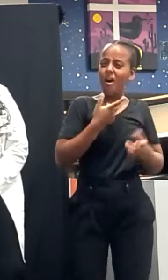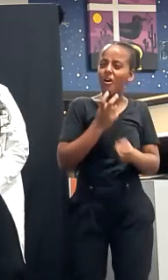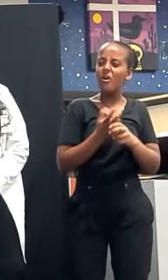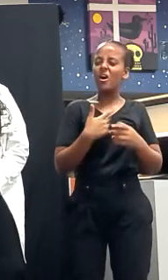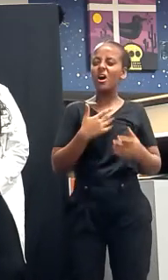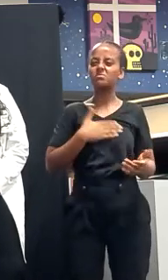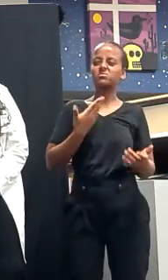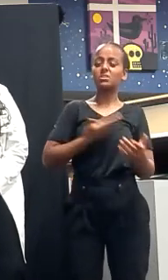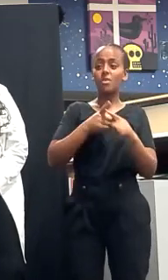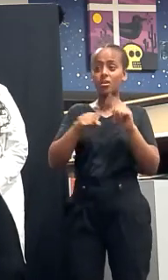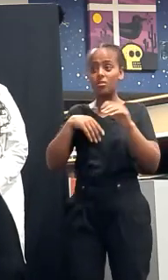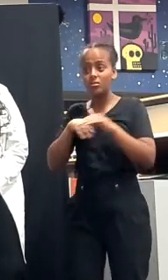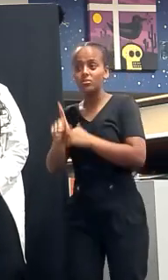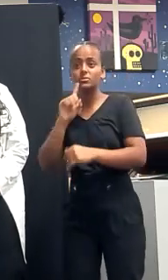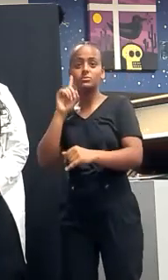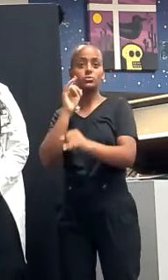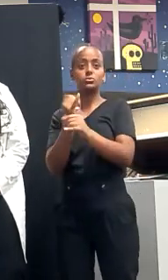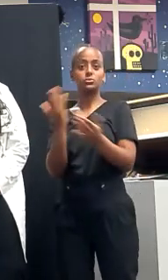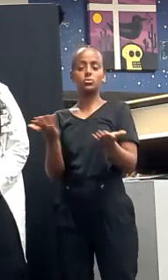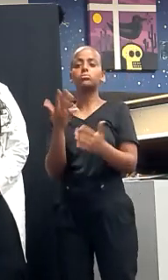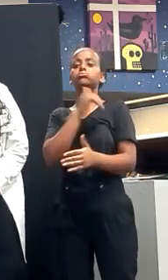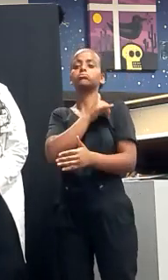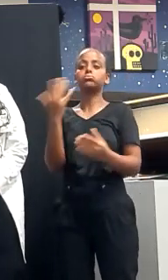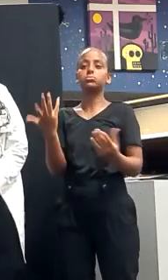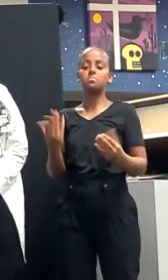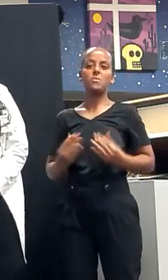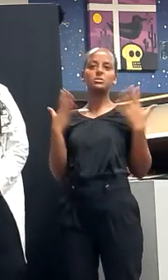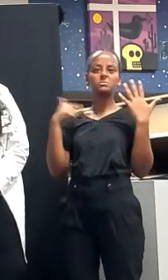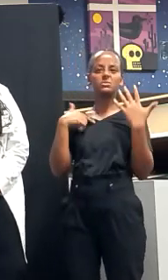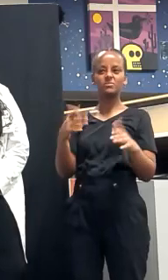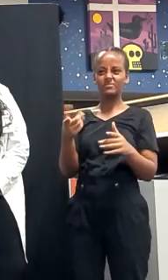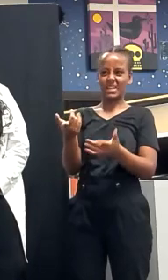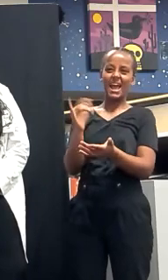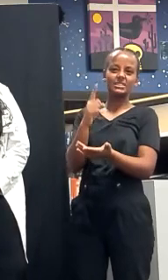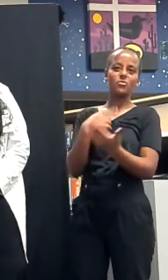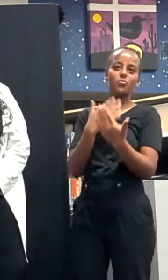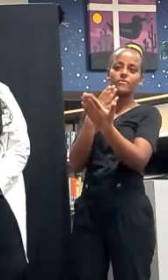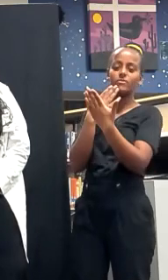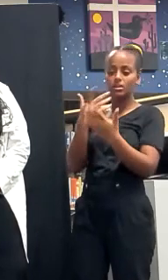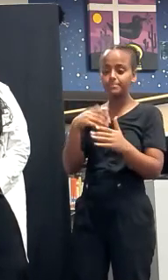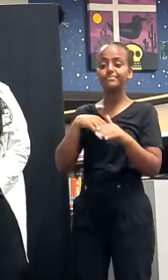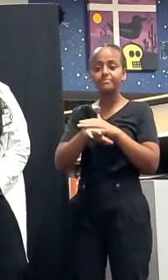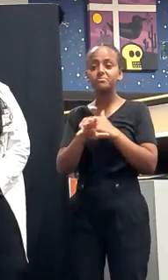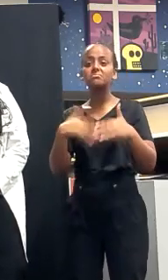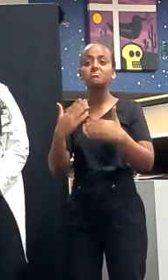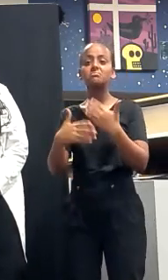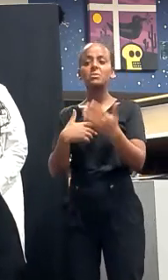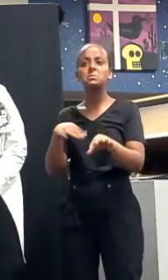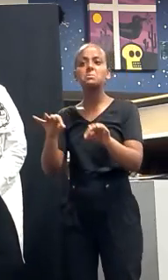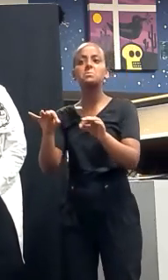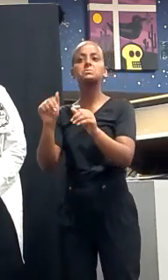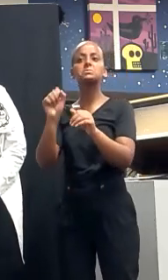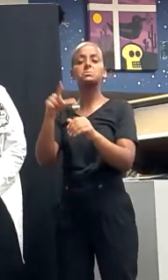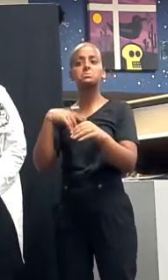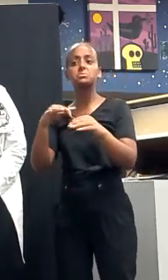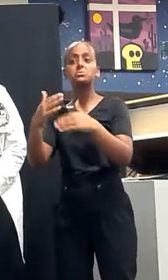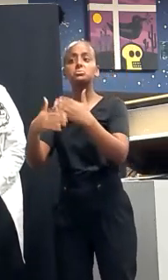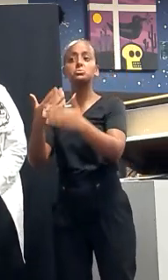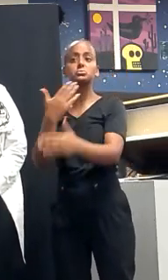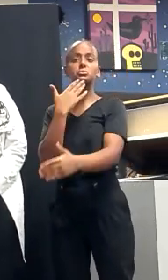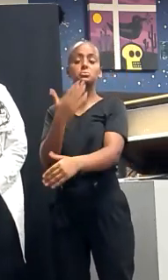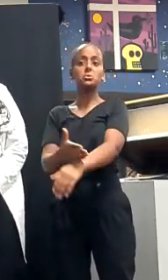went to the public school, it'd just be really hard for me to communicate. I'd be really upset. Coming here was very inspiring, and I'm very grateful for